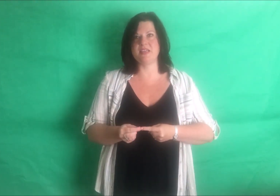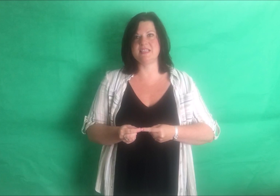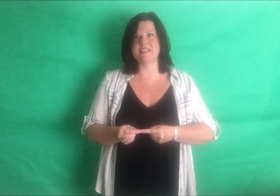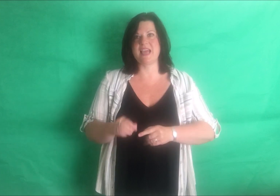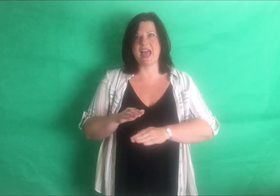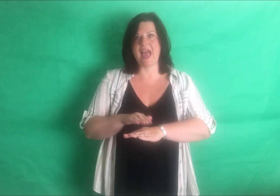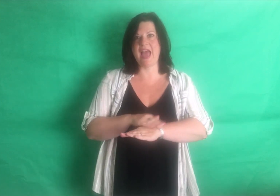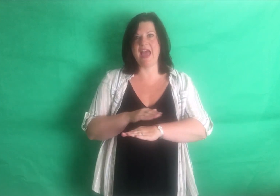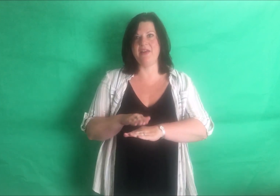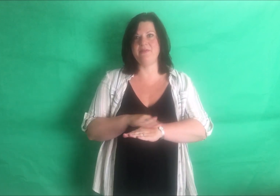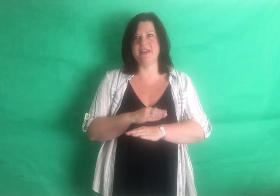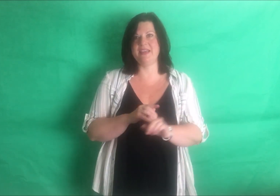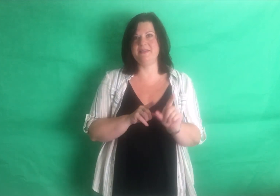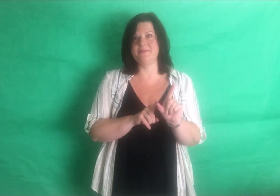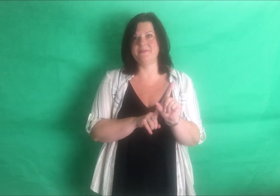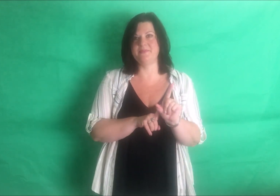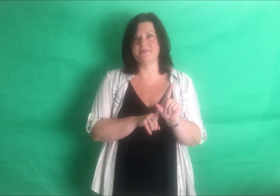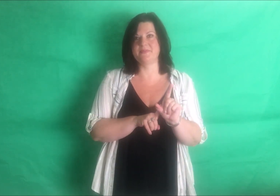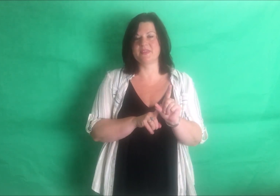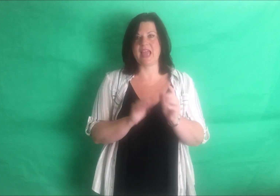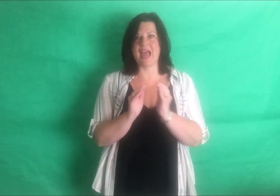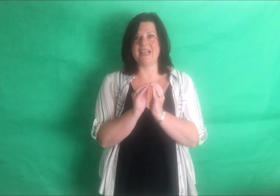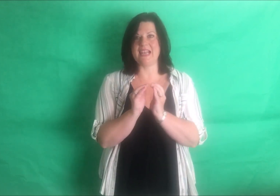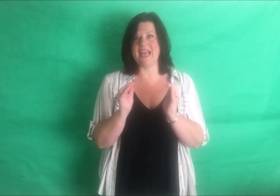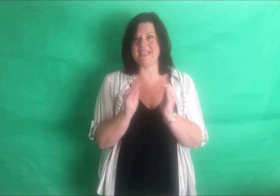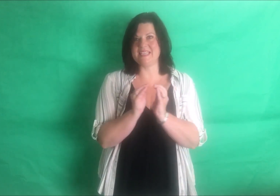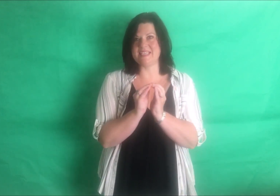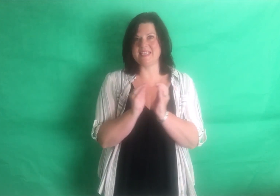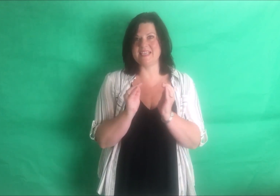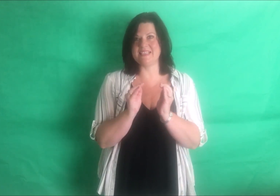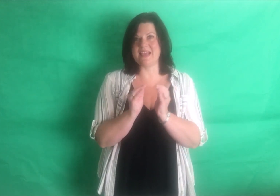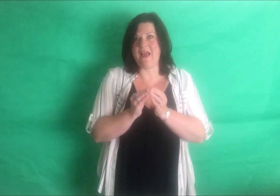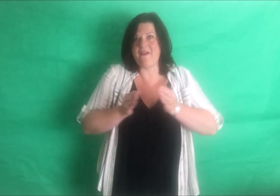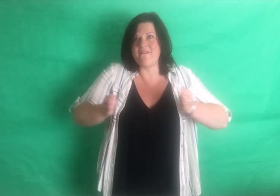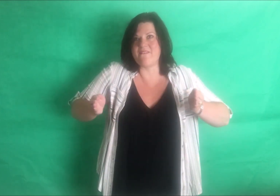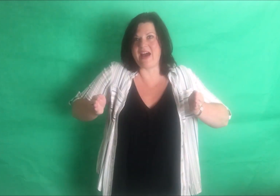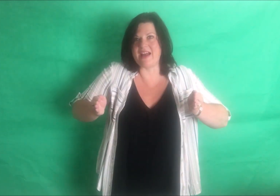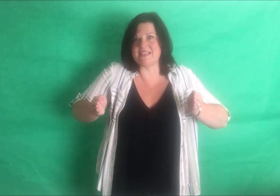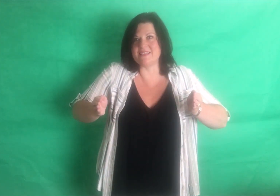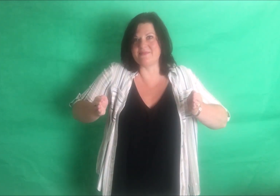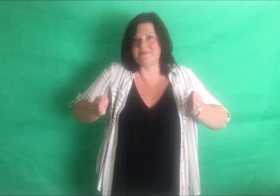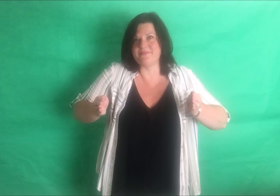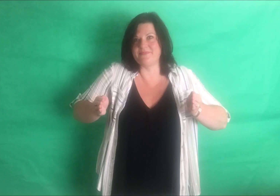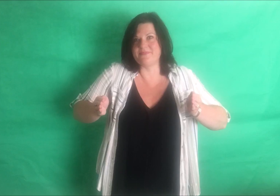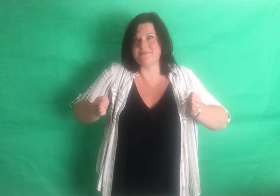gooseberries hairy and lettuces fat.